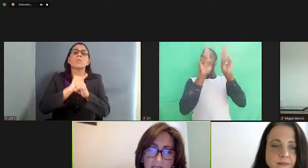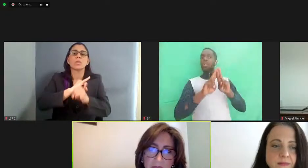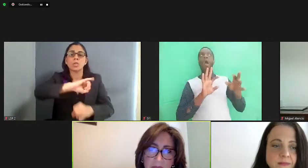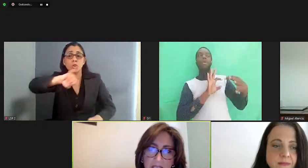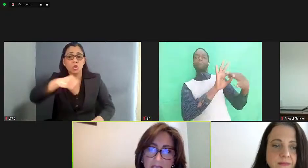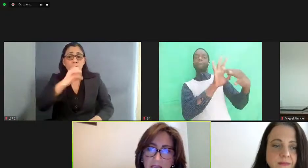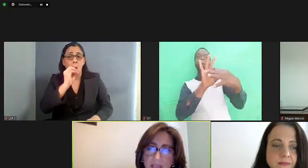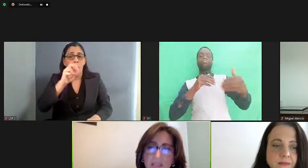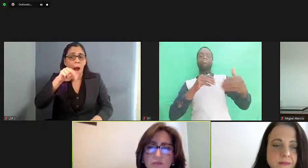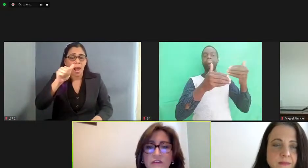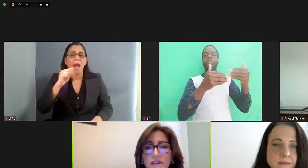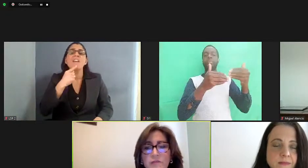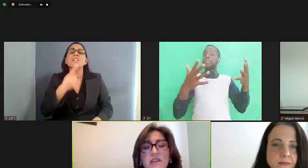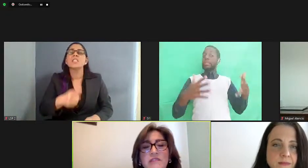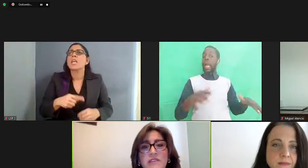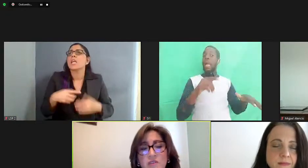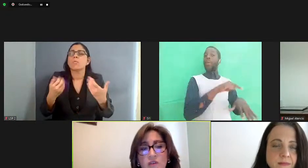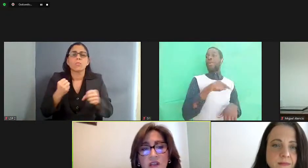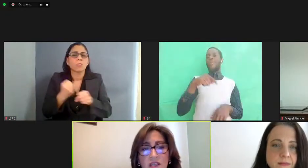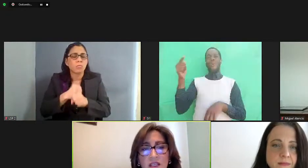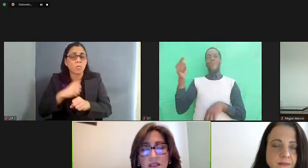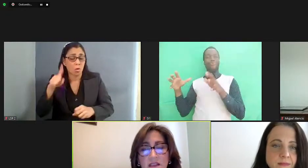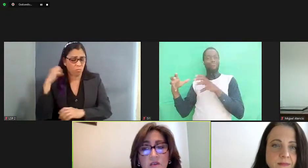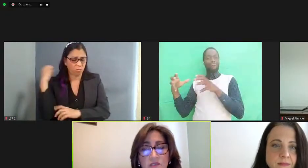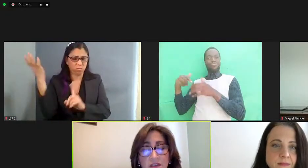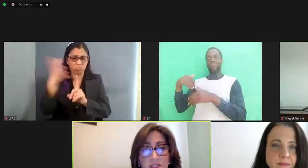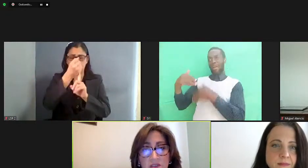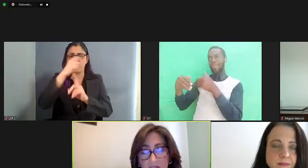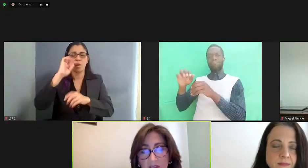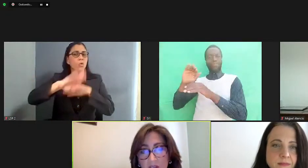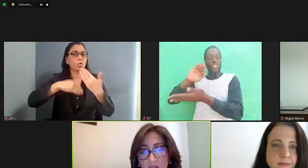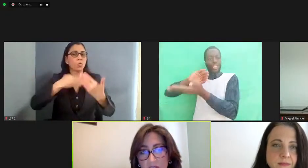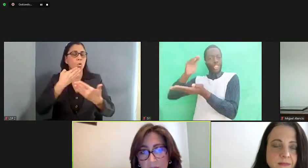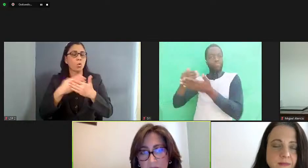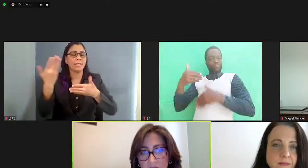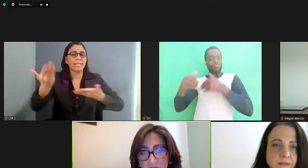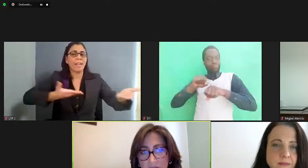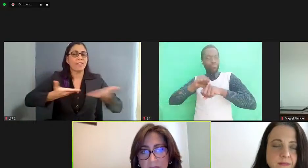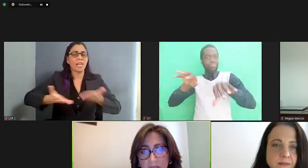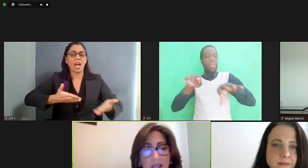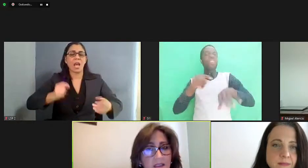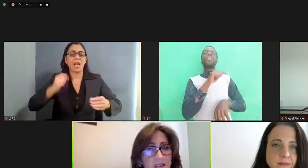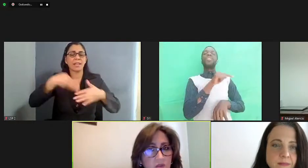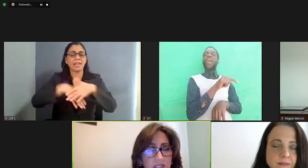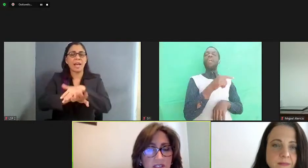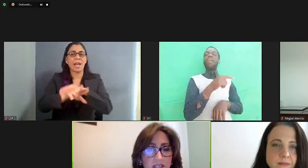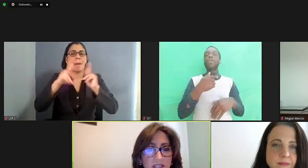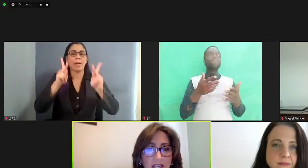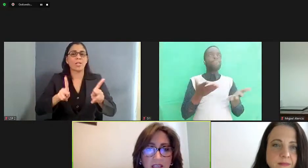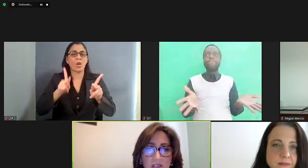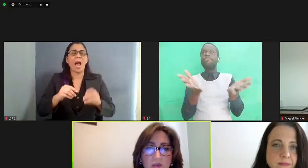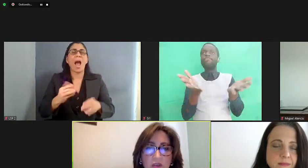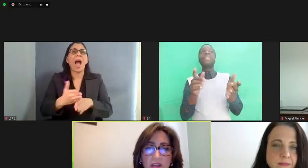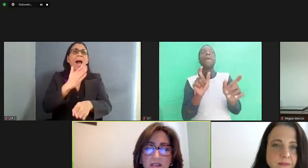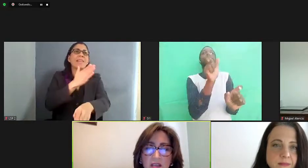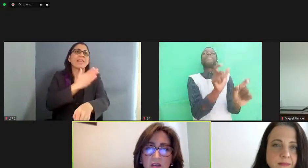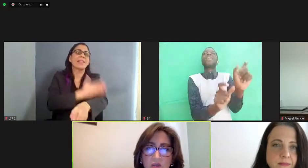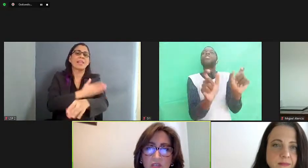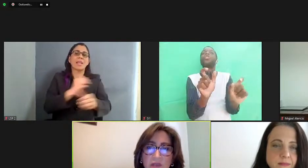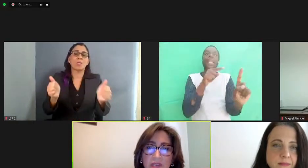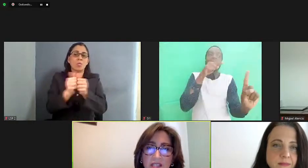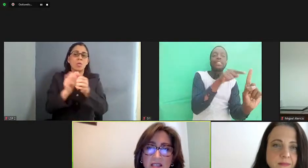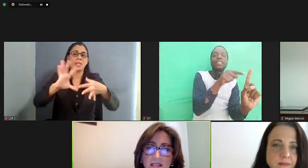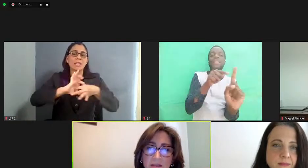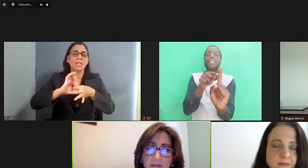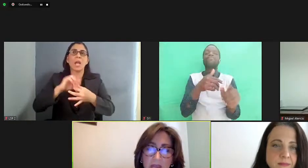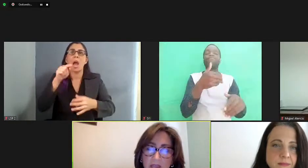put together residential process for yai and she's a firm advocate for the rights of persons